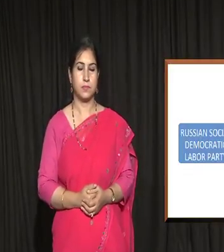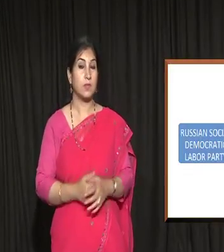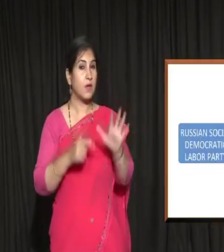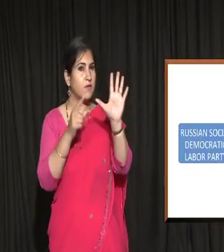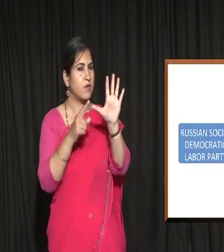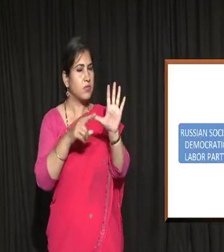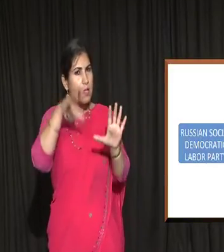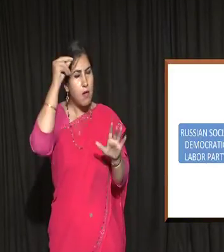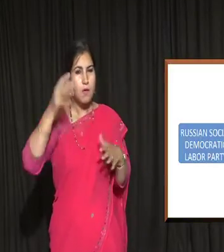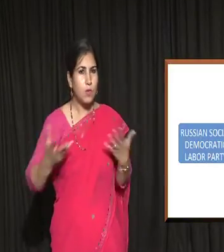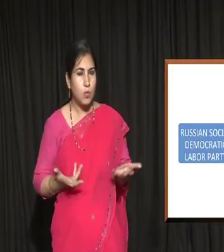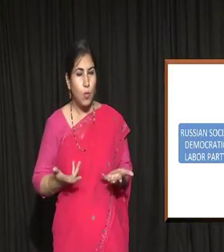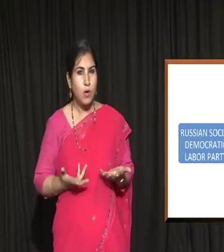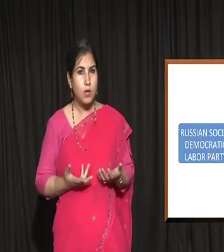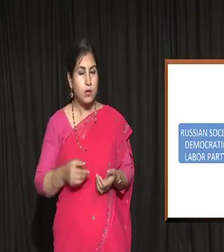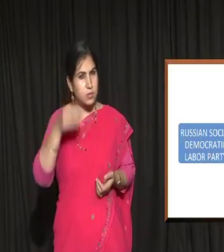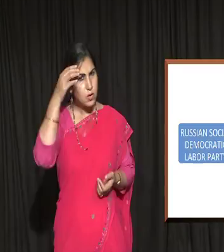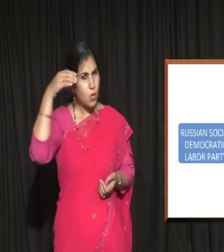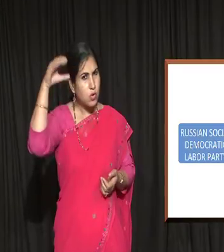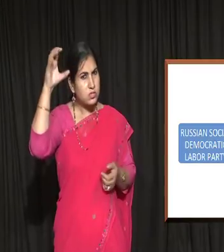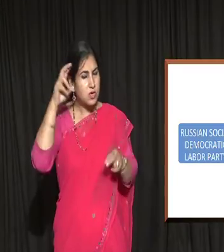Fifth, we learned about the concept of